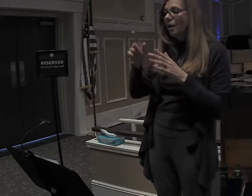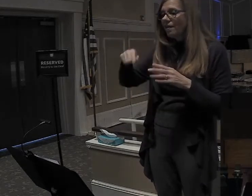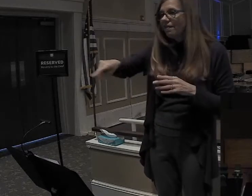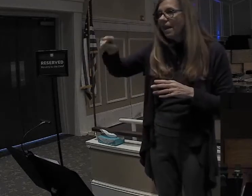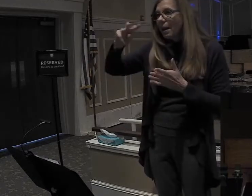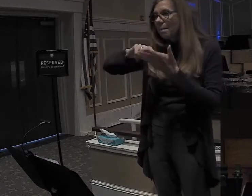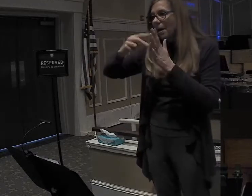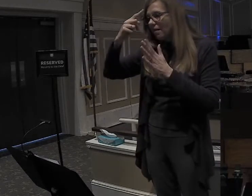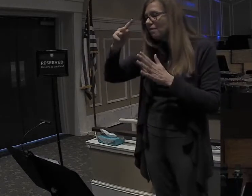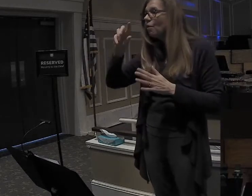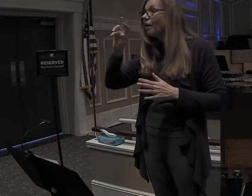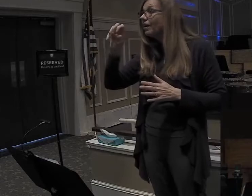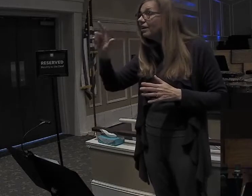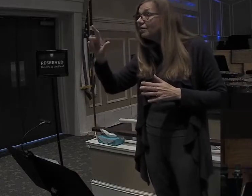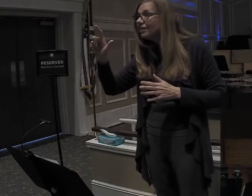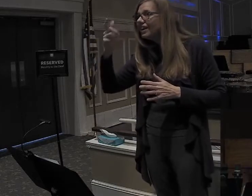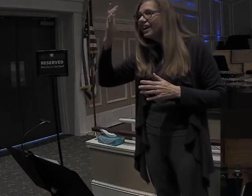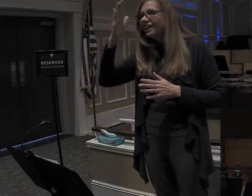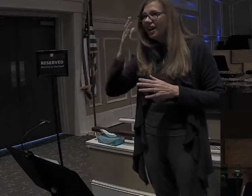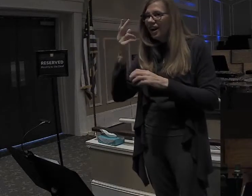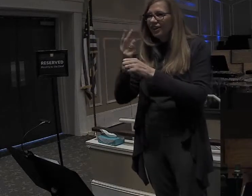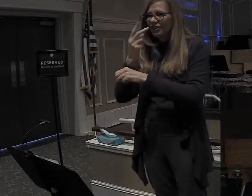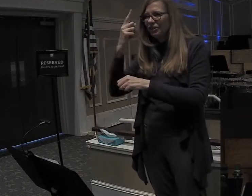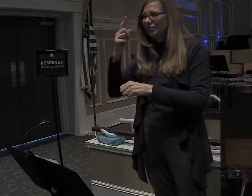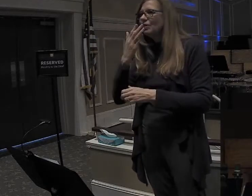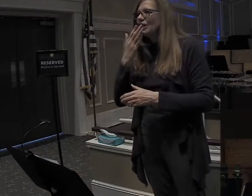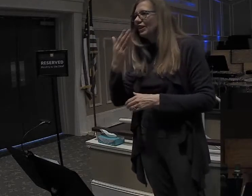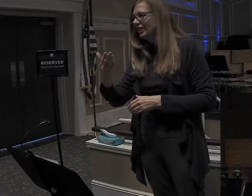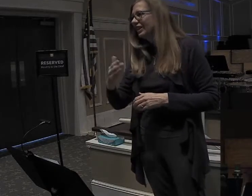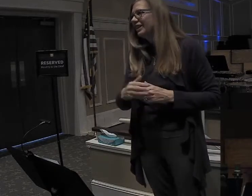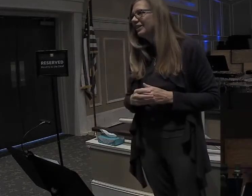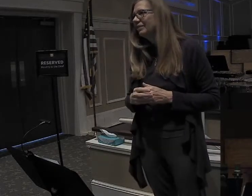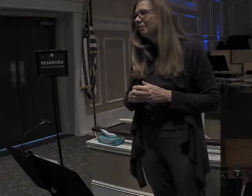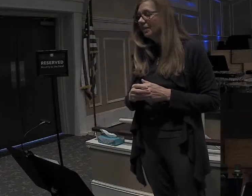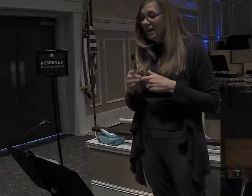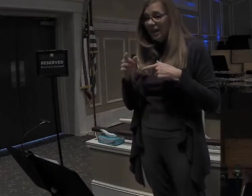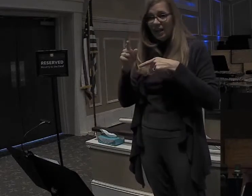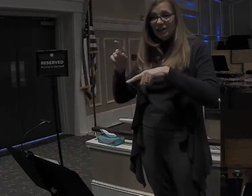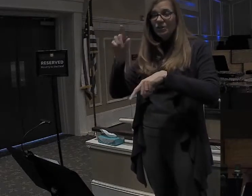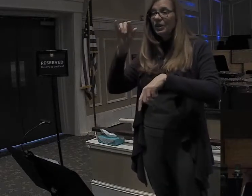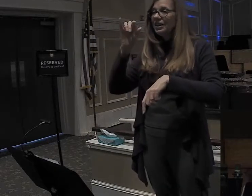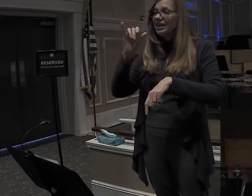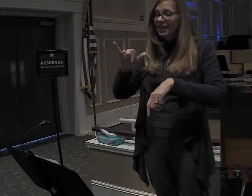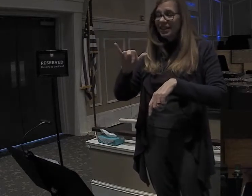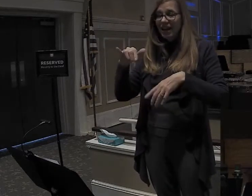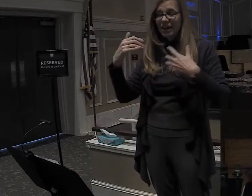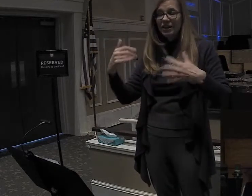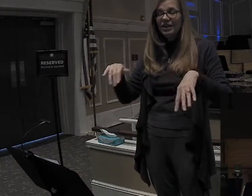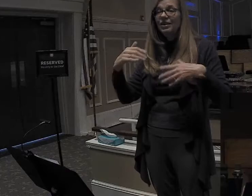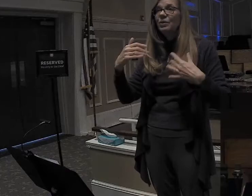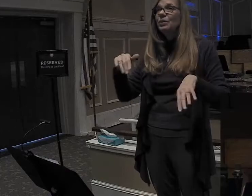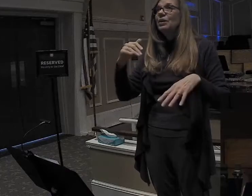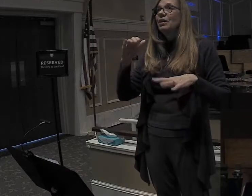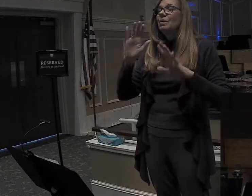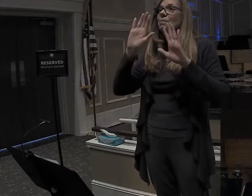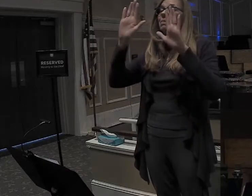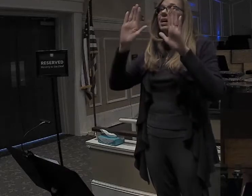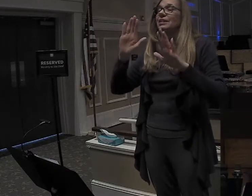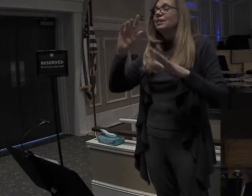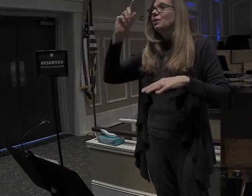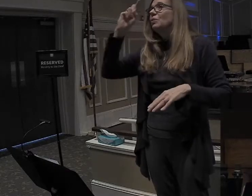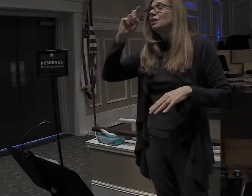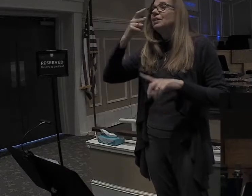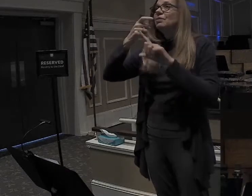evil, God intended for good. And in the unfathomable wisdom of God, out of the